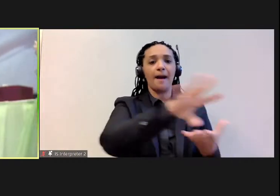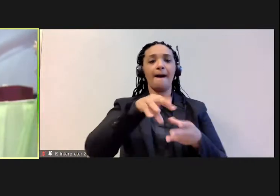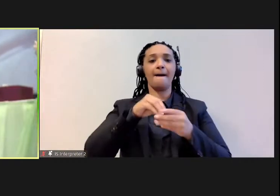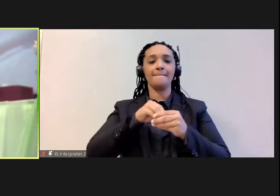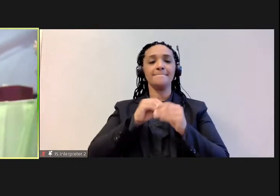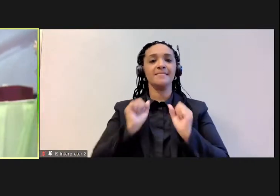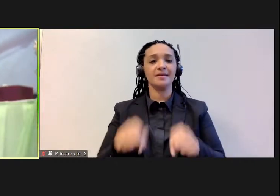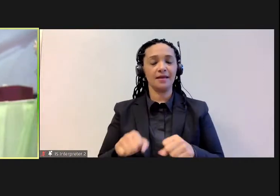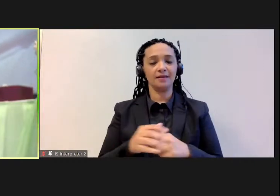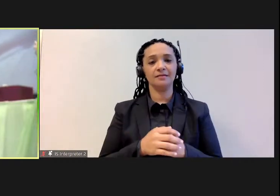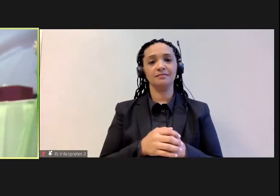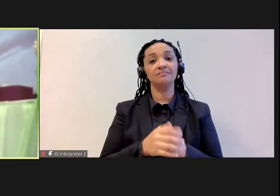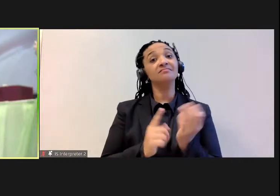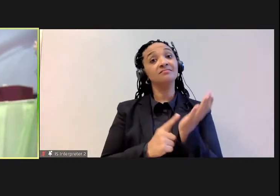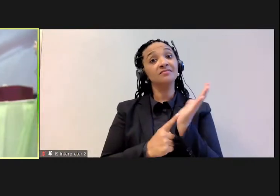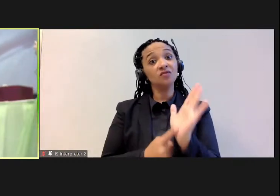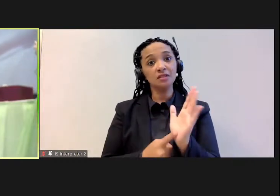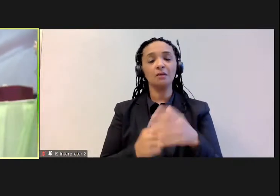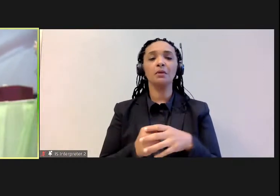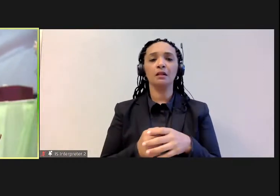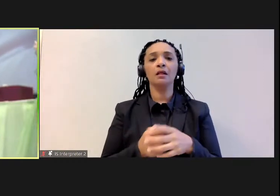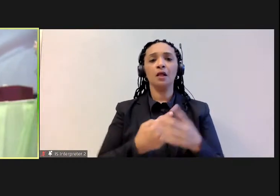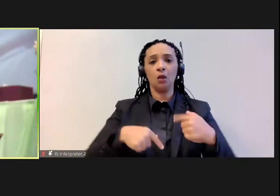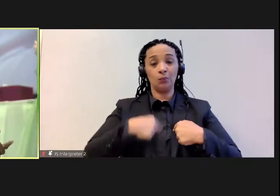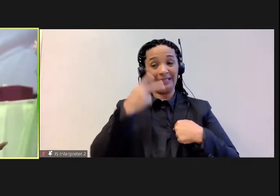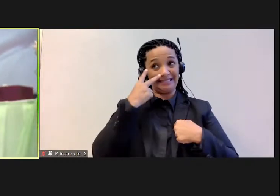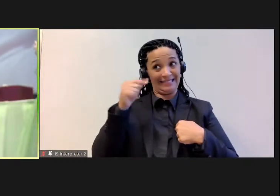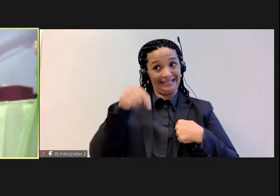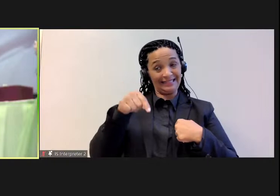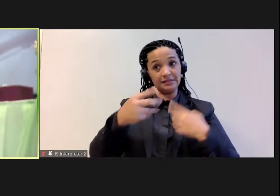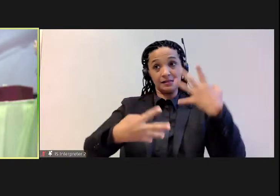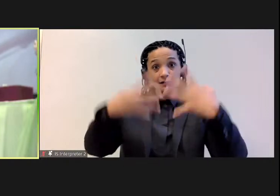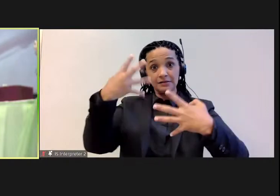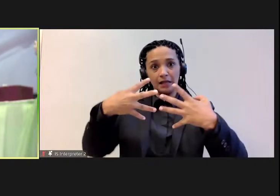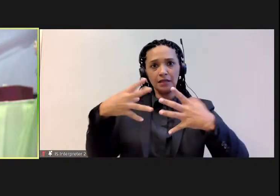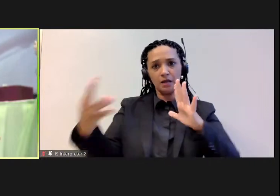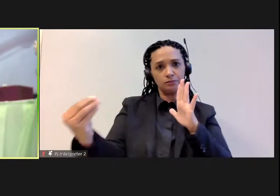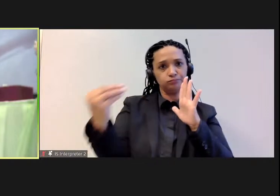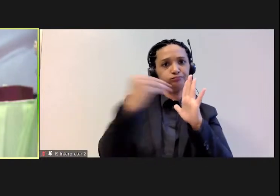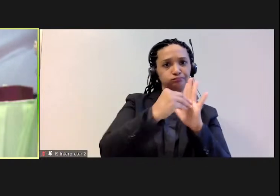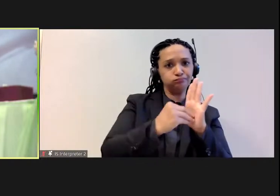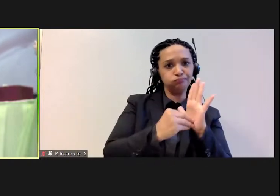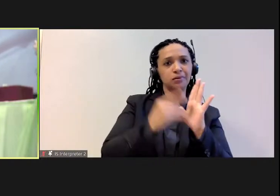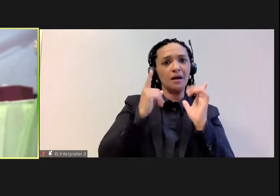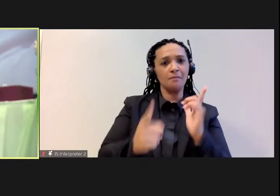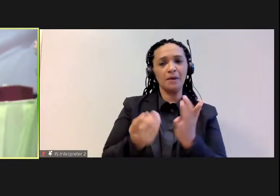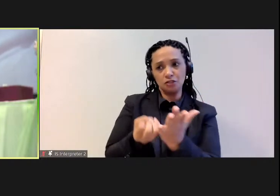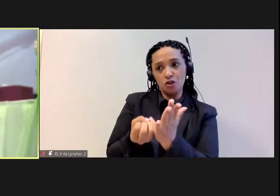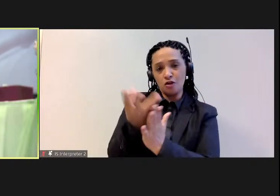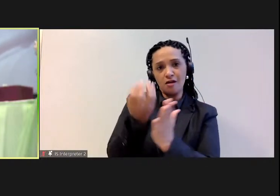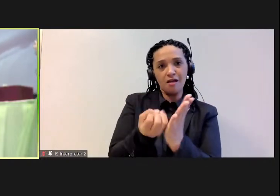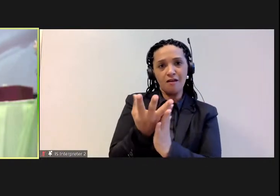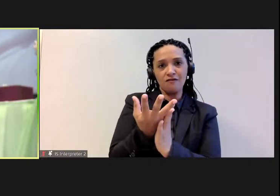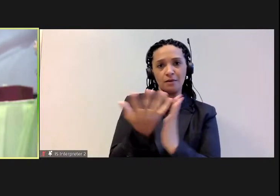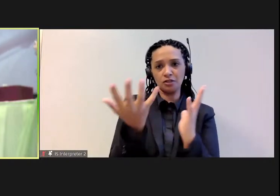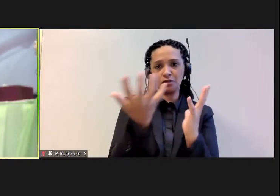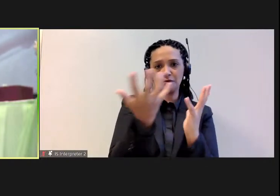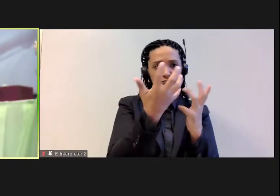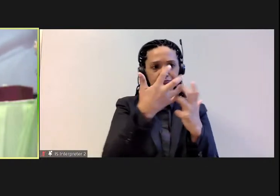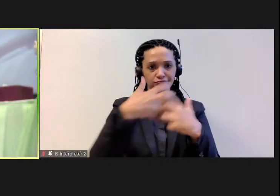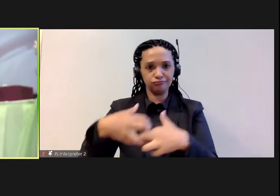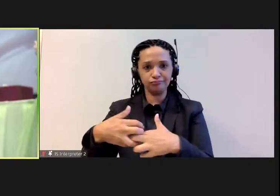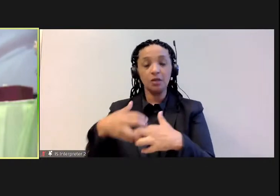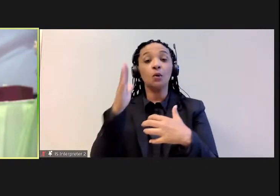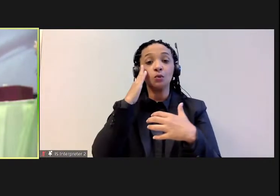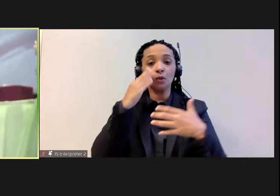Earth observation data that also could actually be able to complement in some of the significant, areas that we have data gaps,